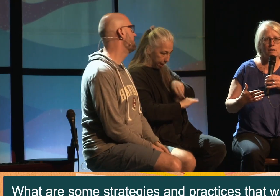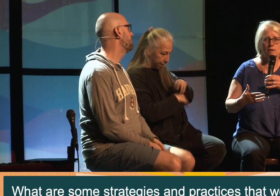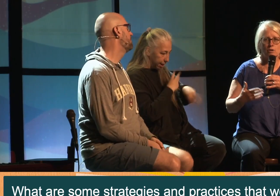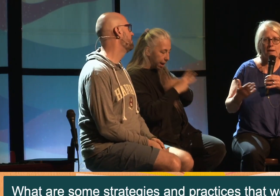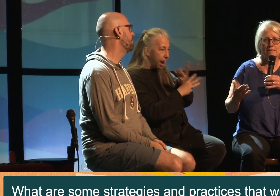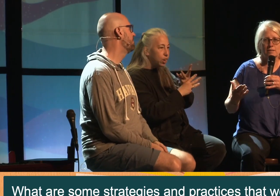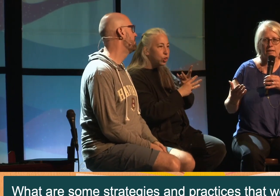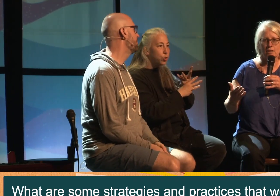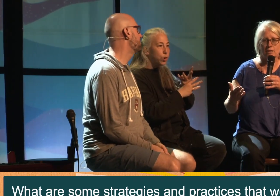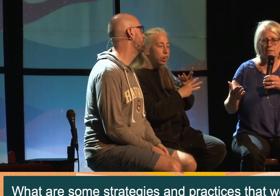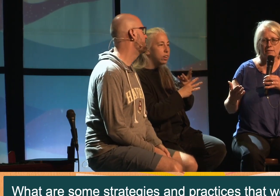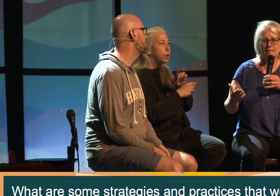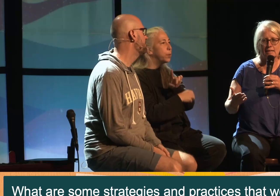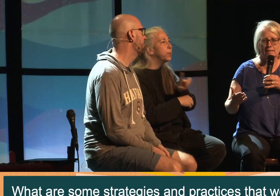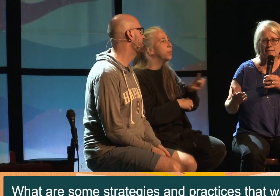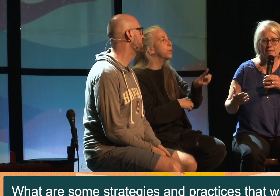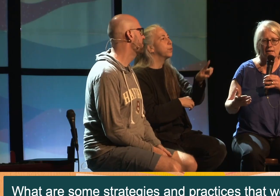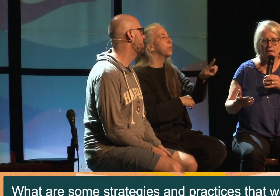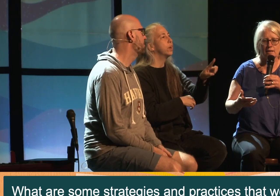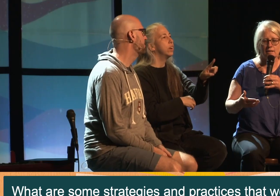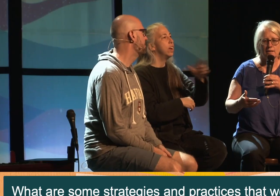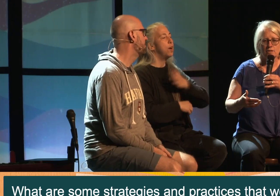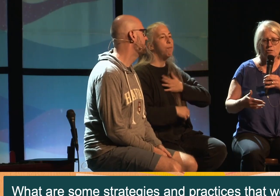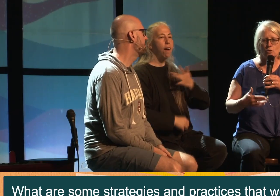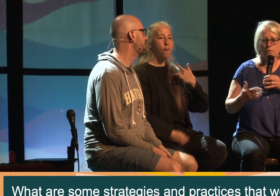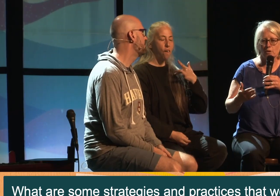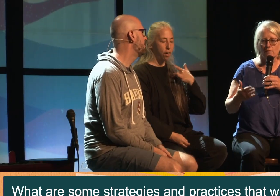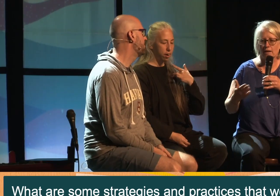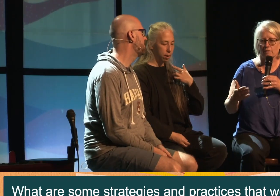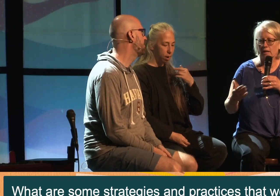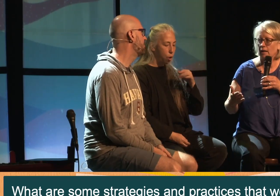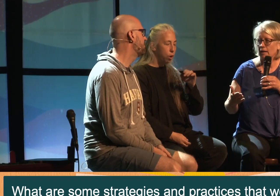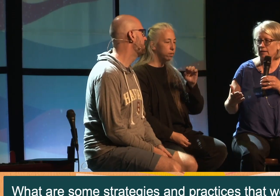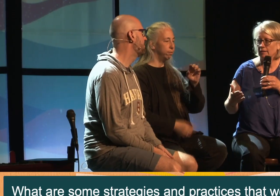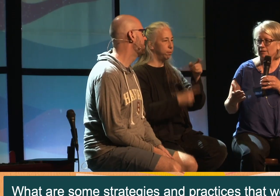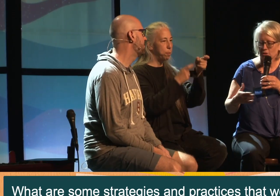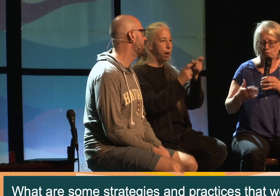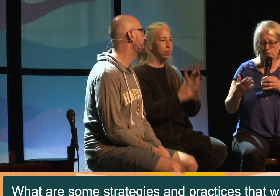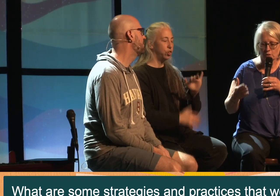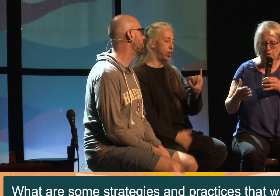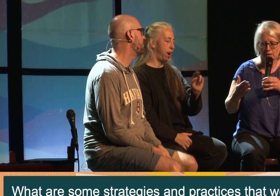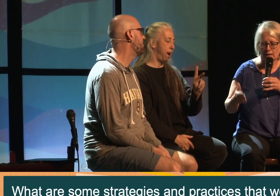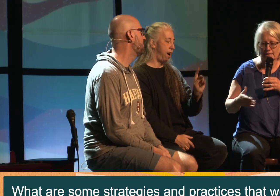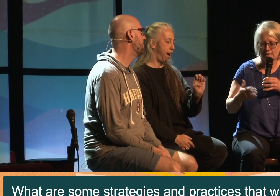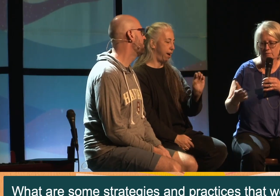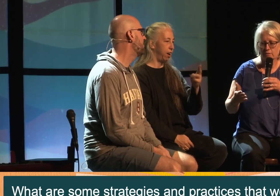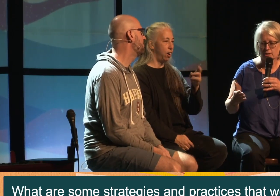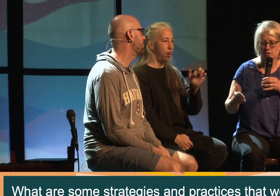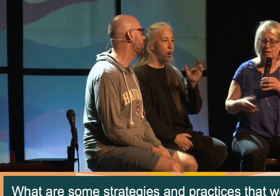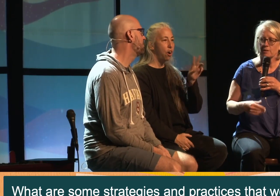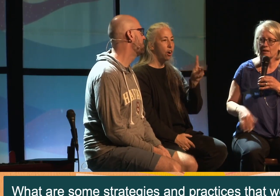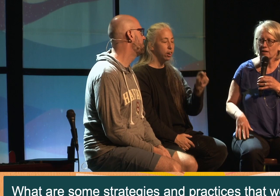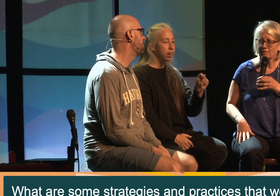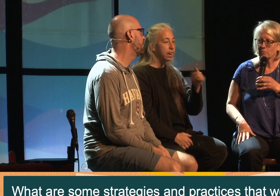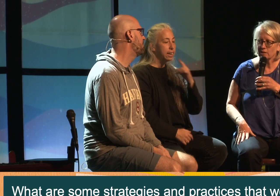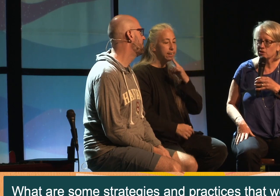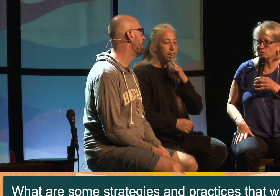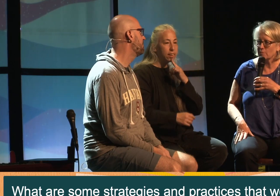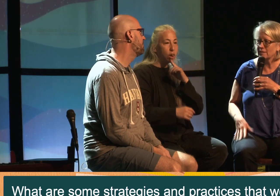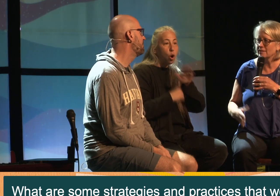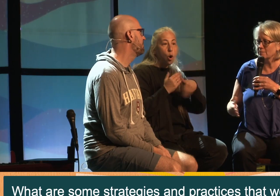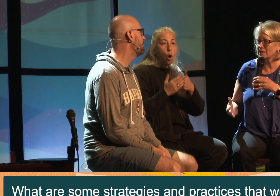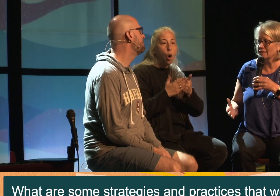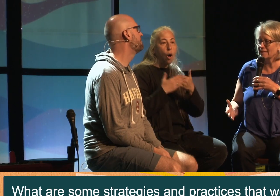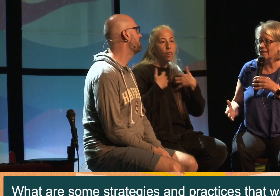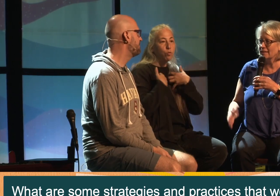this where, Master Eckhart says, so full of God is every creature that I would never have to preach